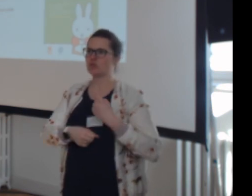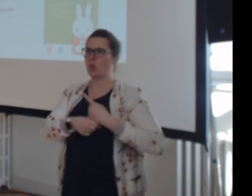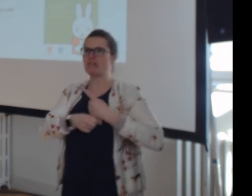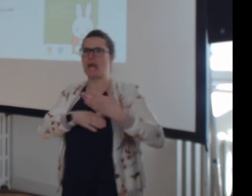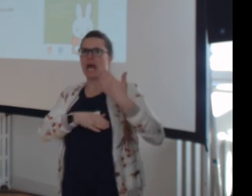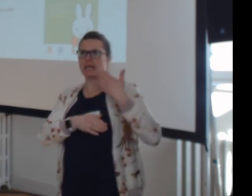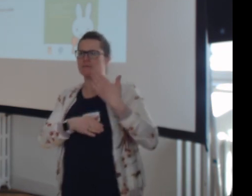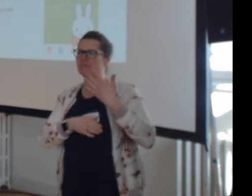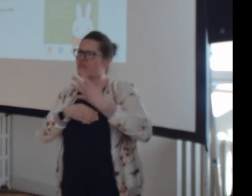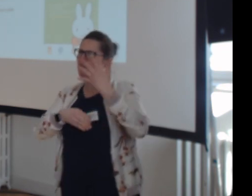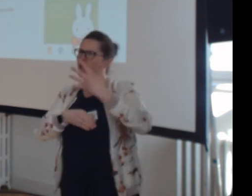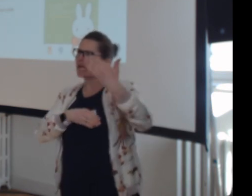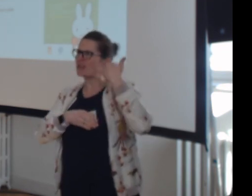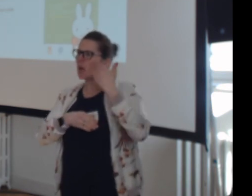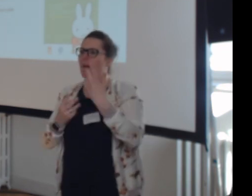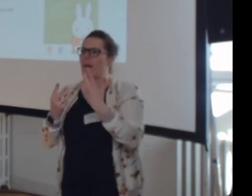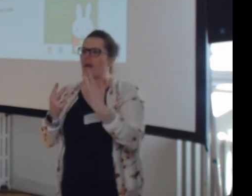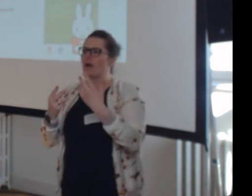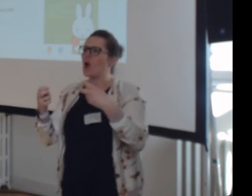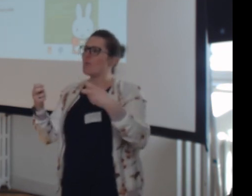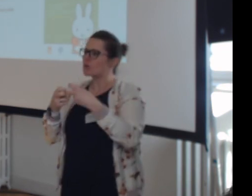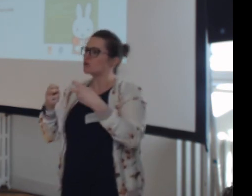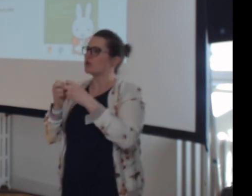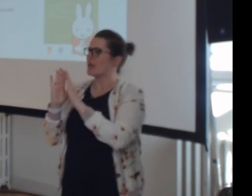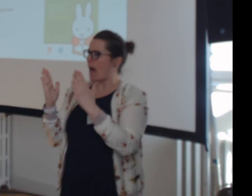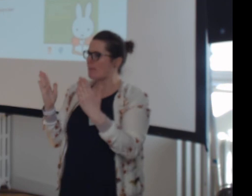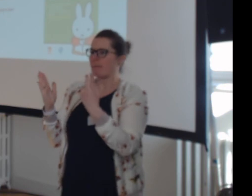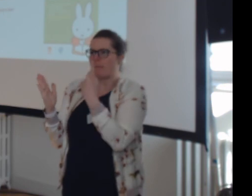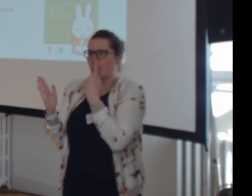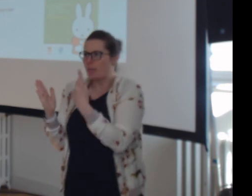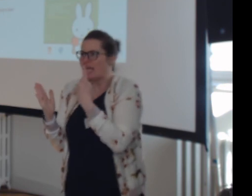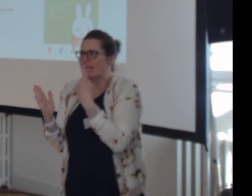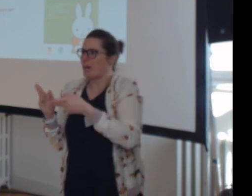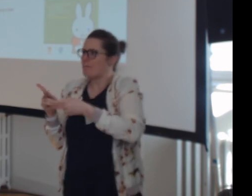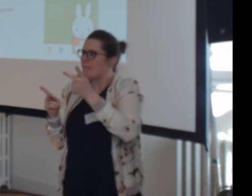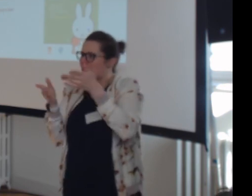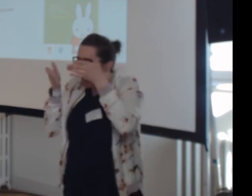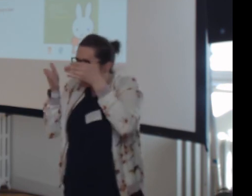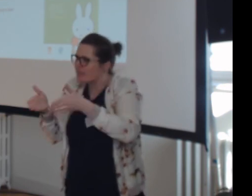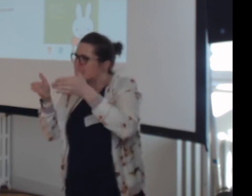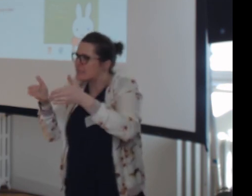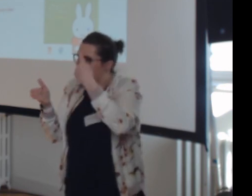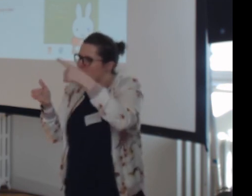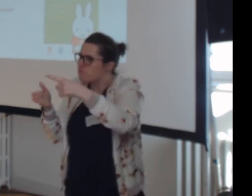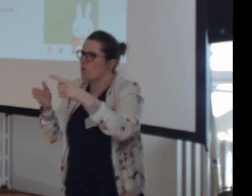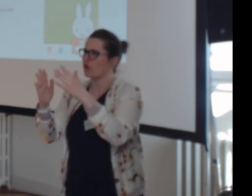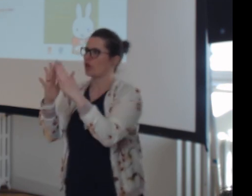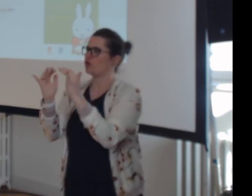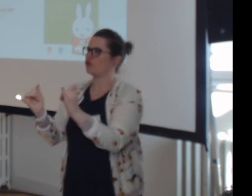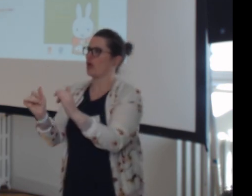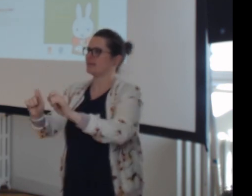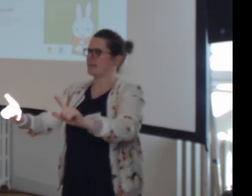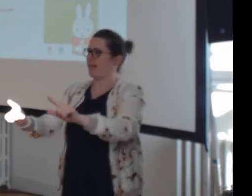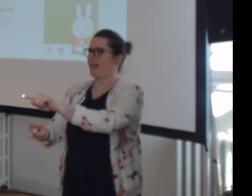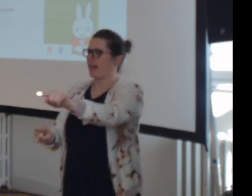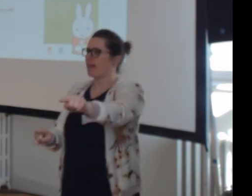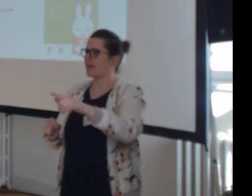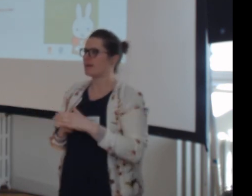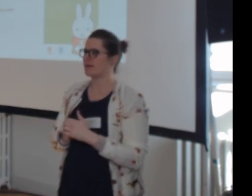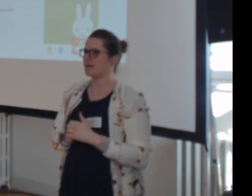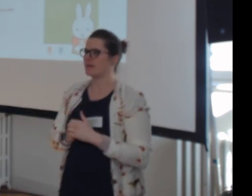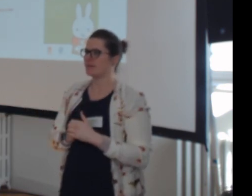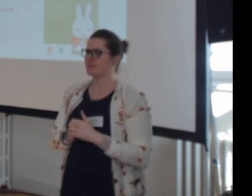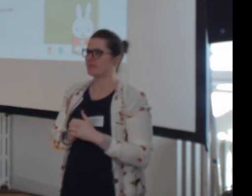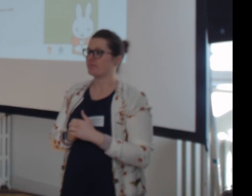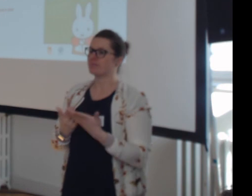ago, like 4 or 5 years ago, of the Brussels libraries to have more attention to the home languages. What can we